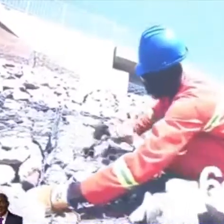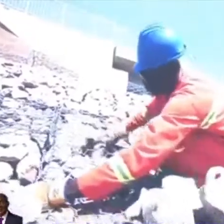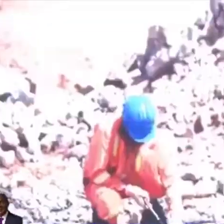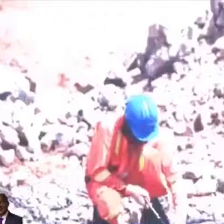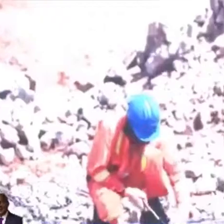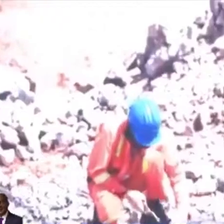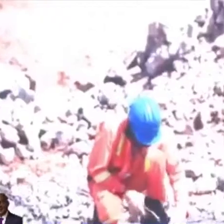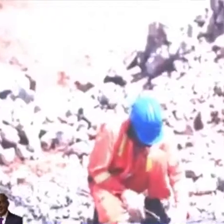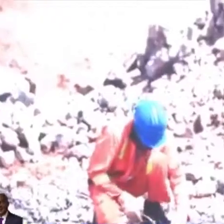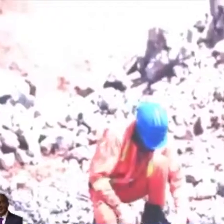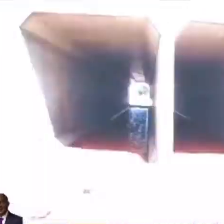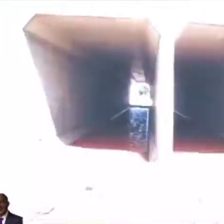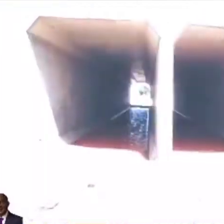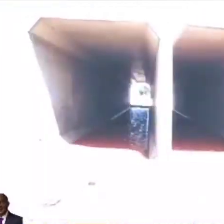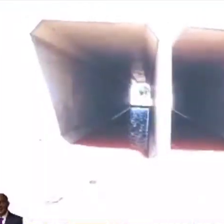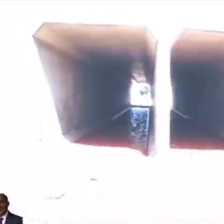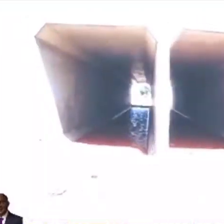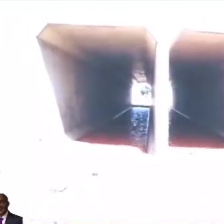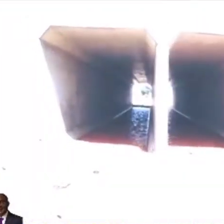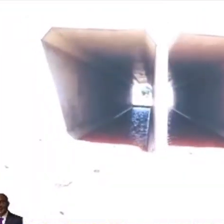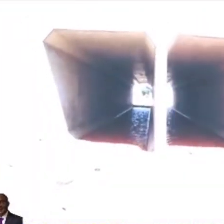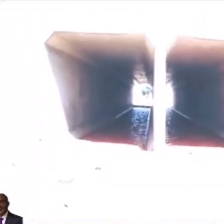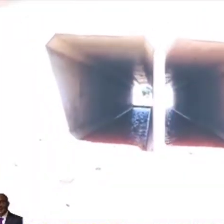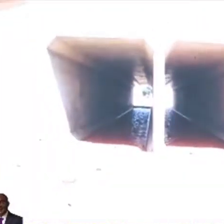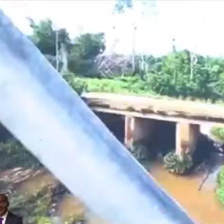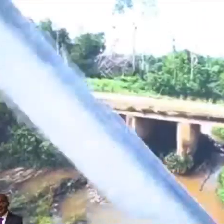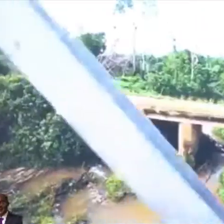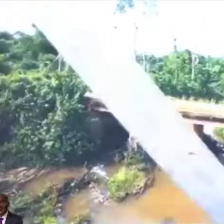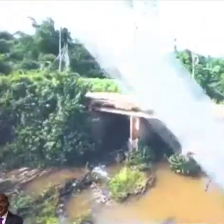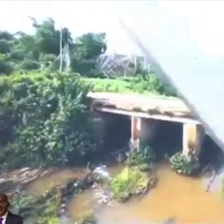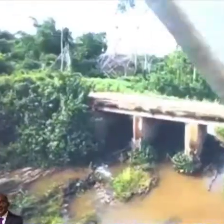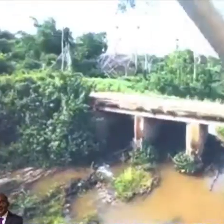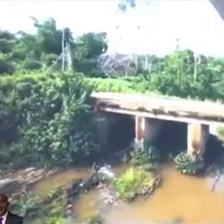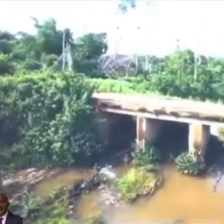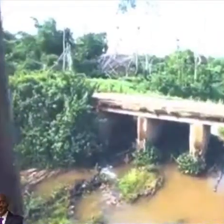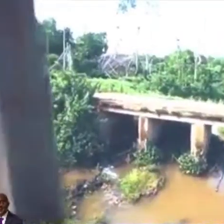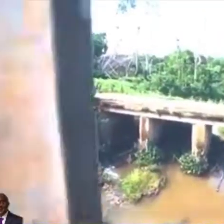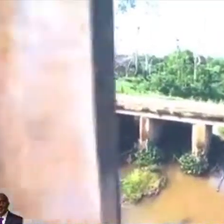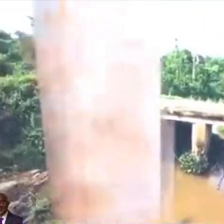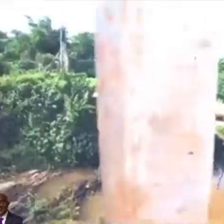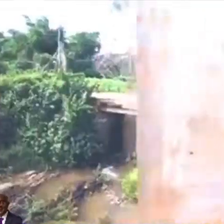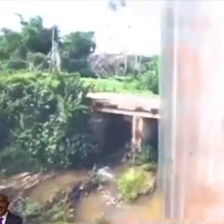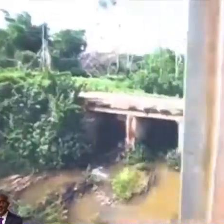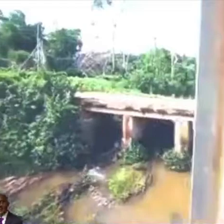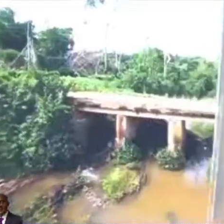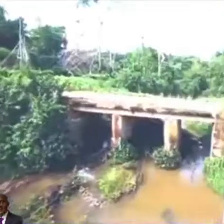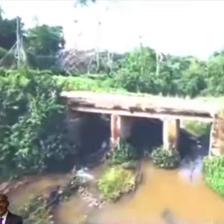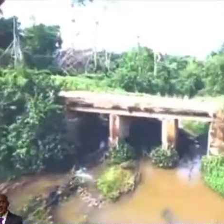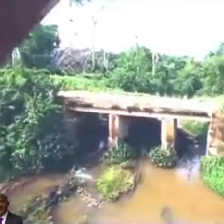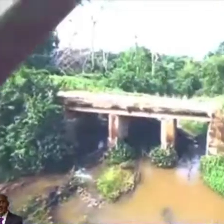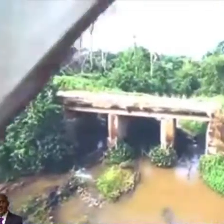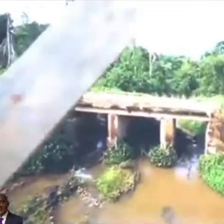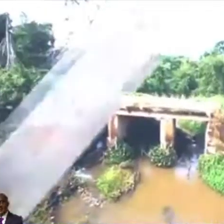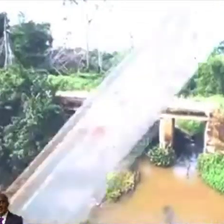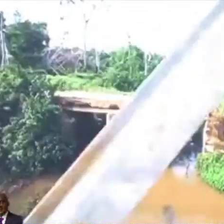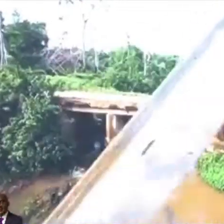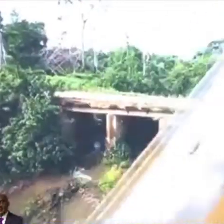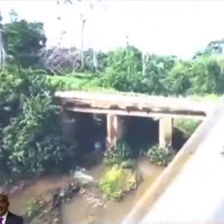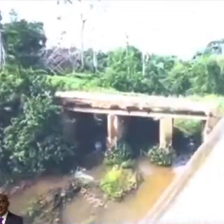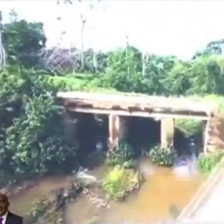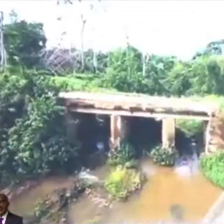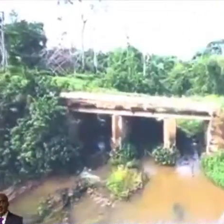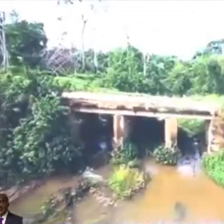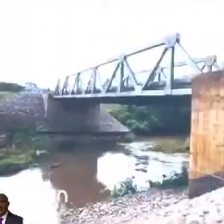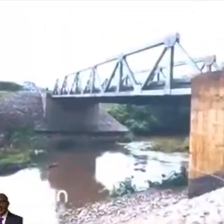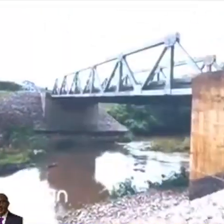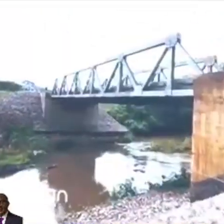various parts of the country to remove the lingering dangers posed by old, weak and substandard bridges to